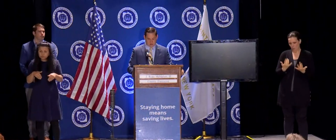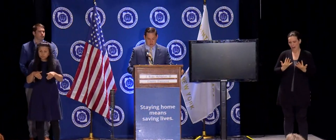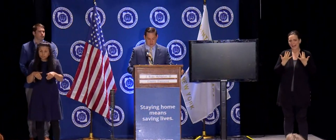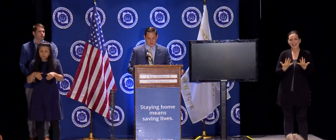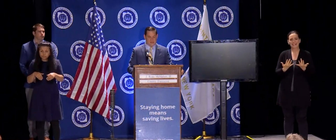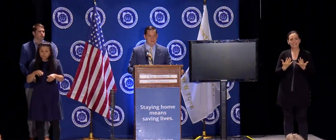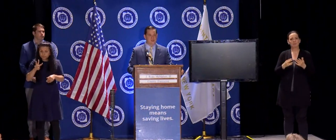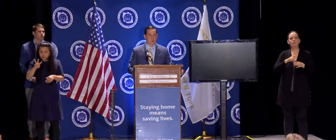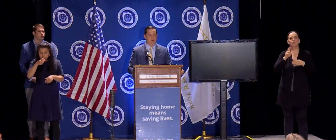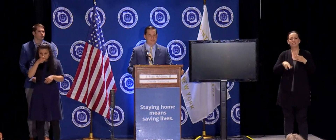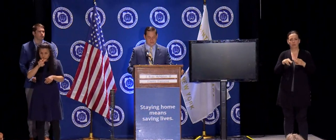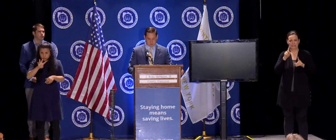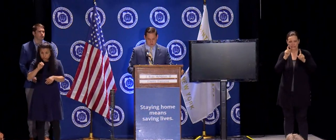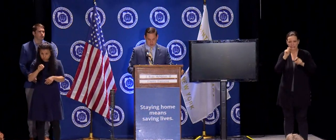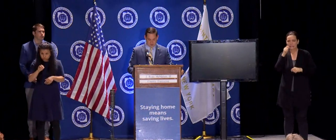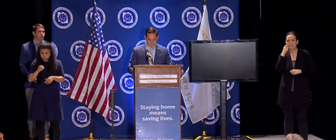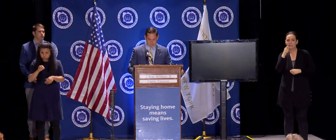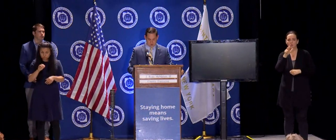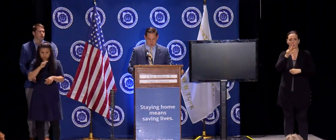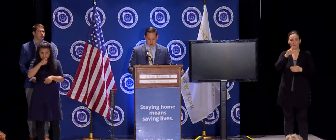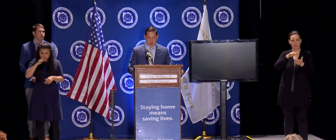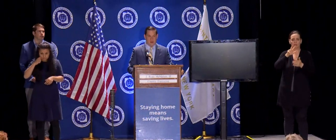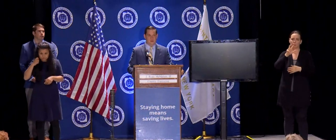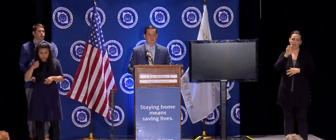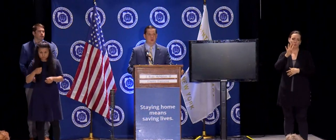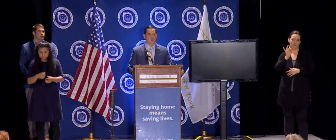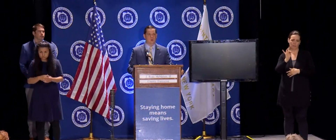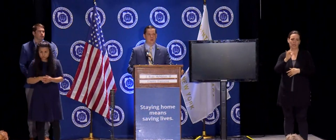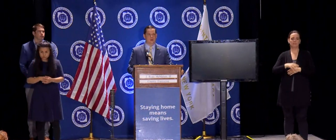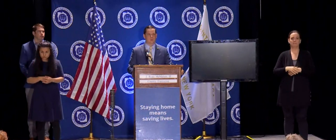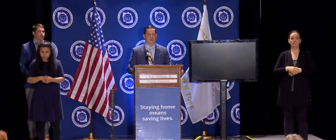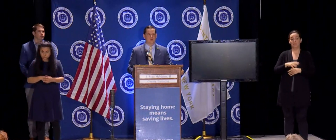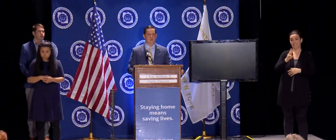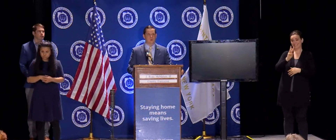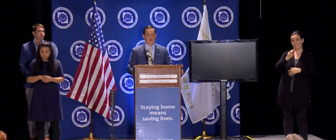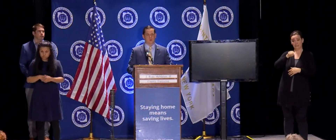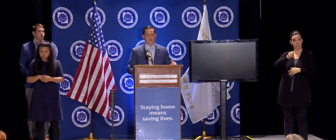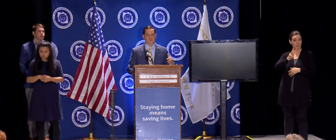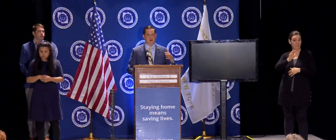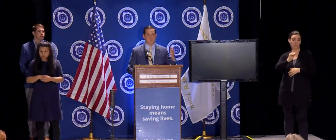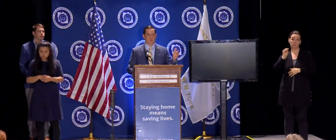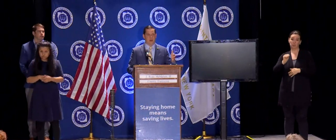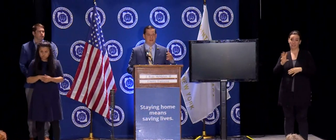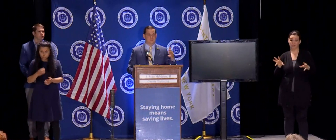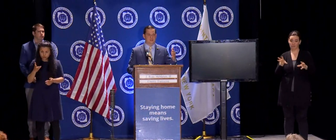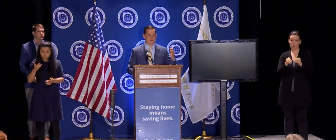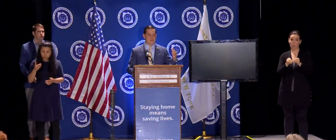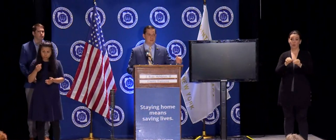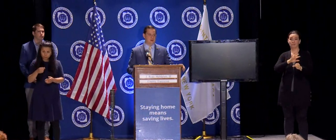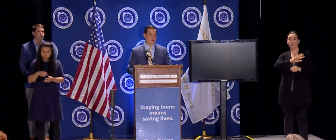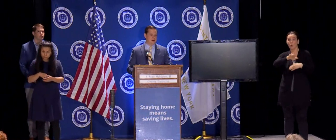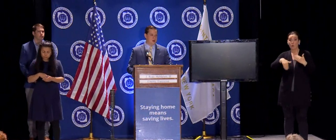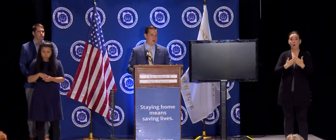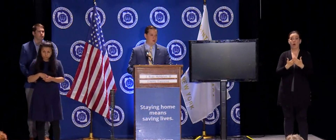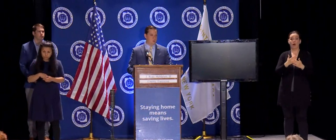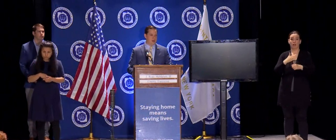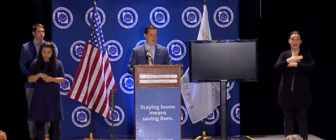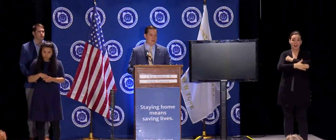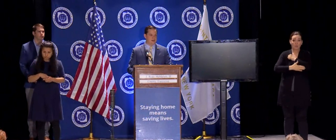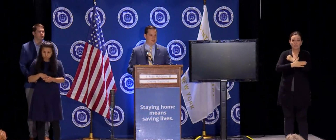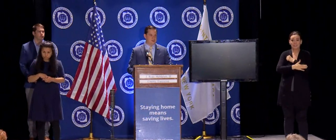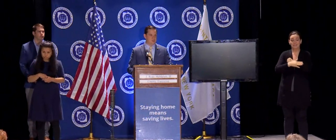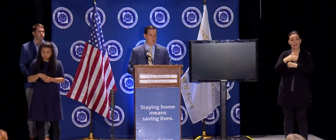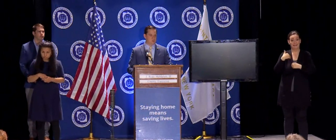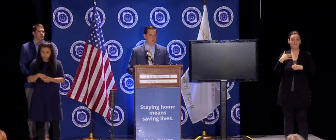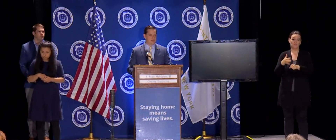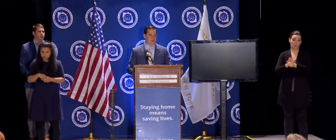rate is at 6.6%. So we knew when we started proactive testing in a way